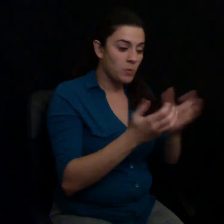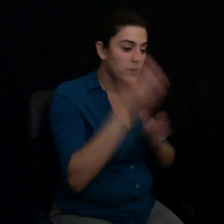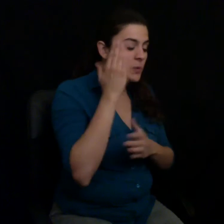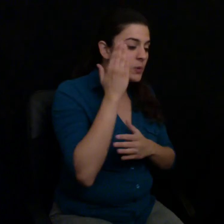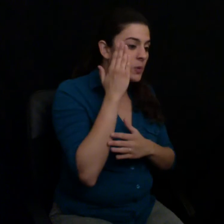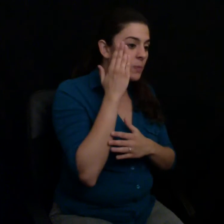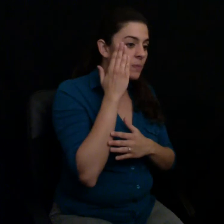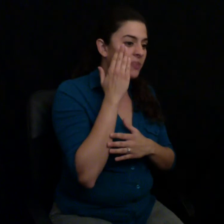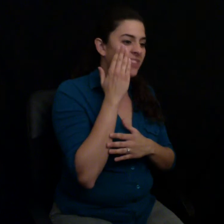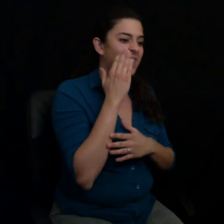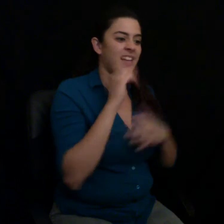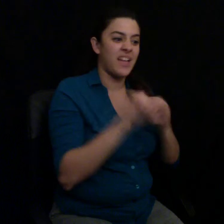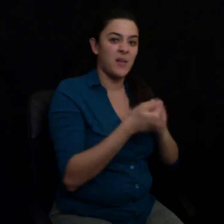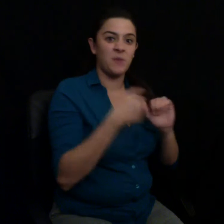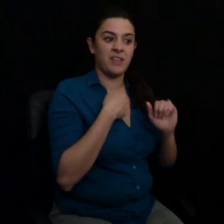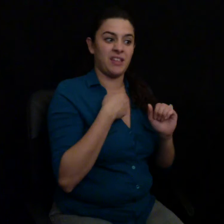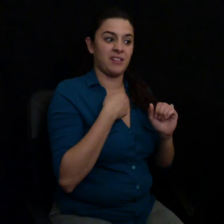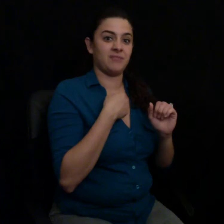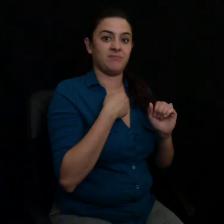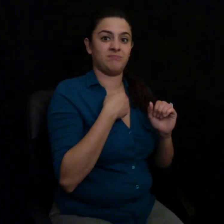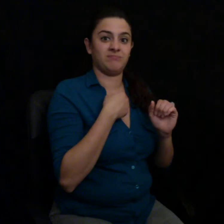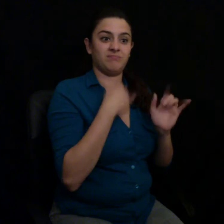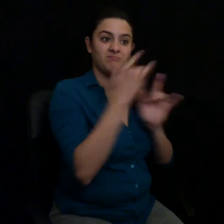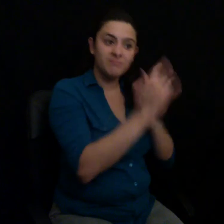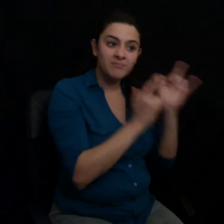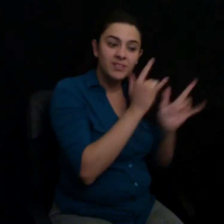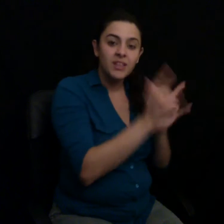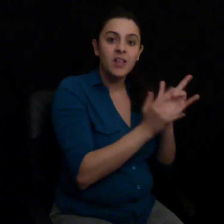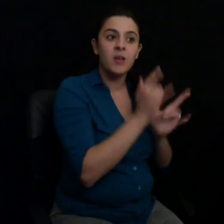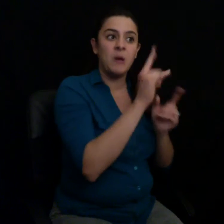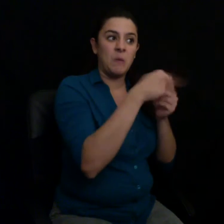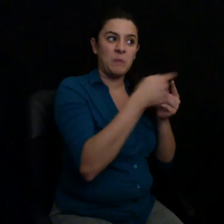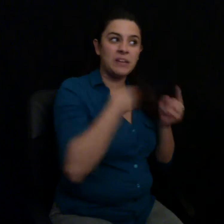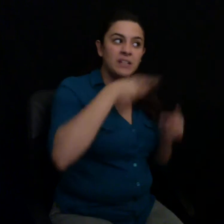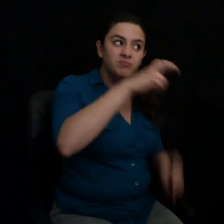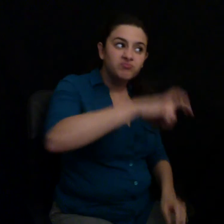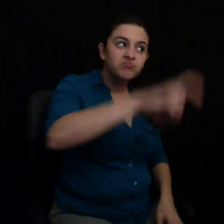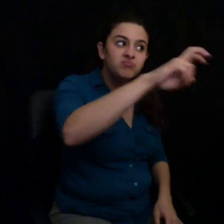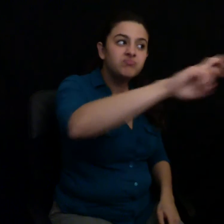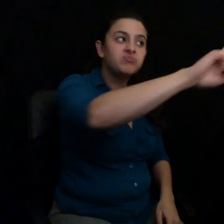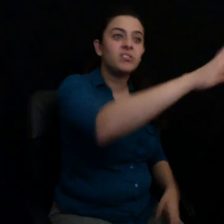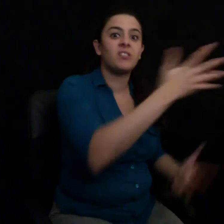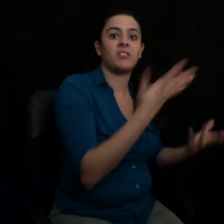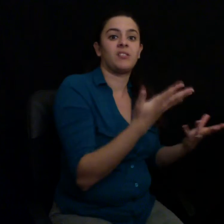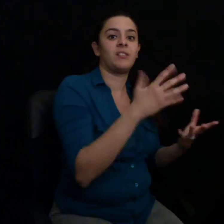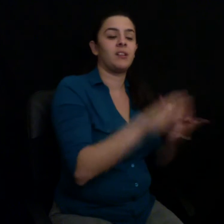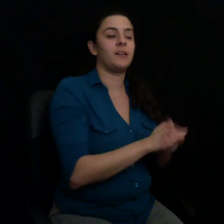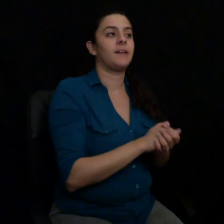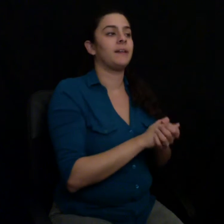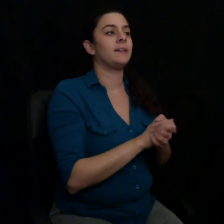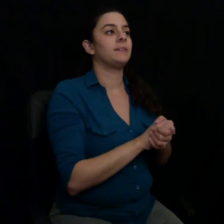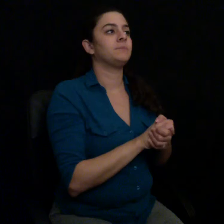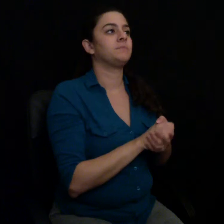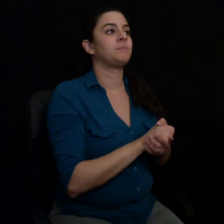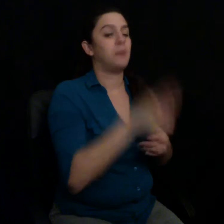I get laid on the road? What are the romantic situations like on the road? And it seems to be, men seem to be more worried about that